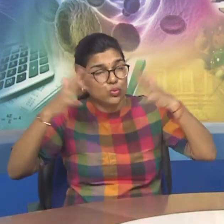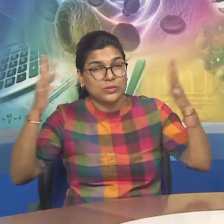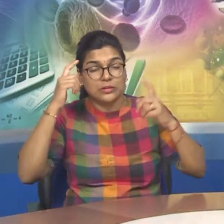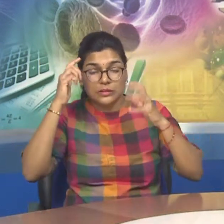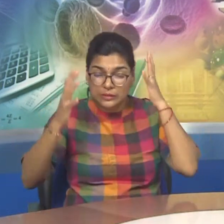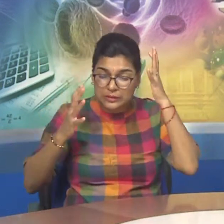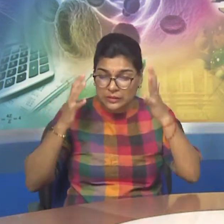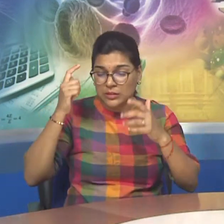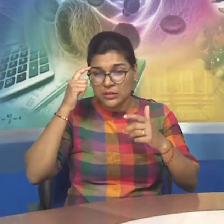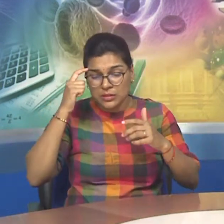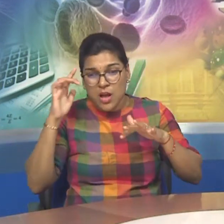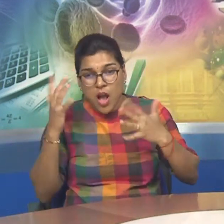think over,